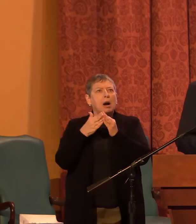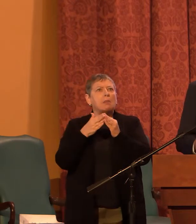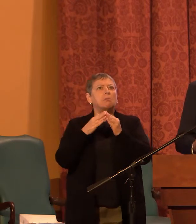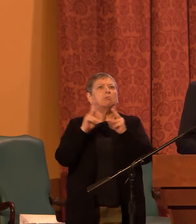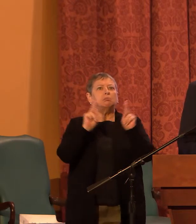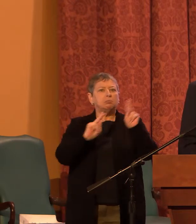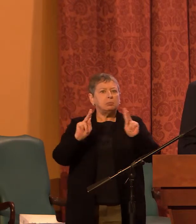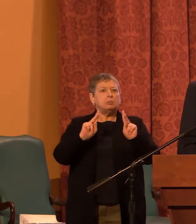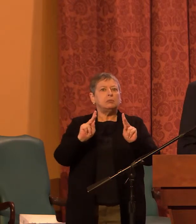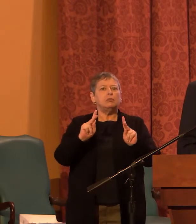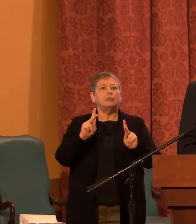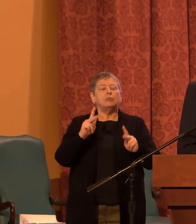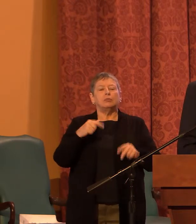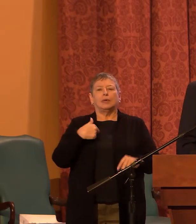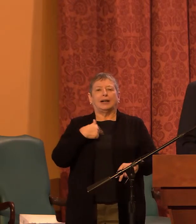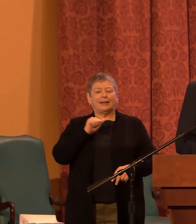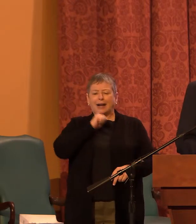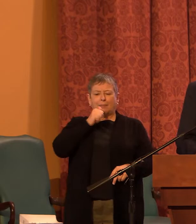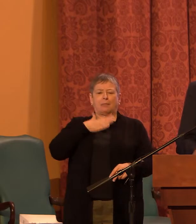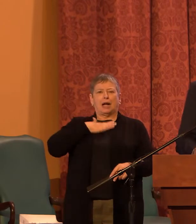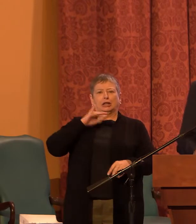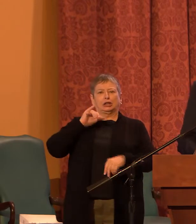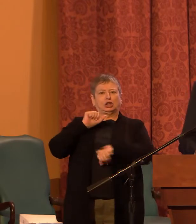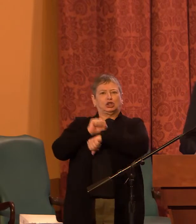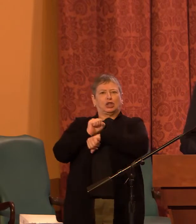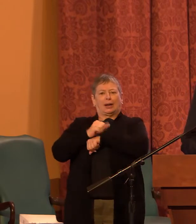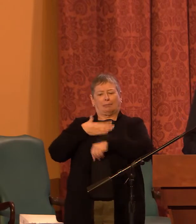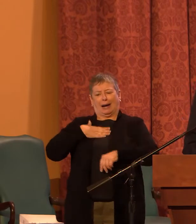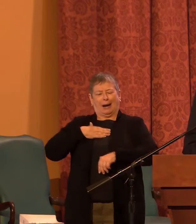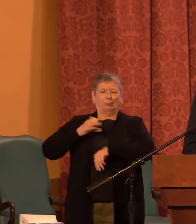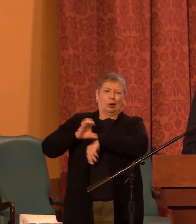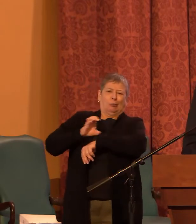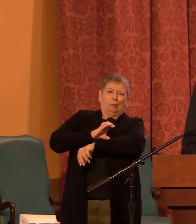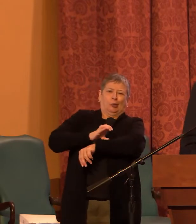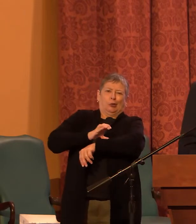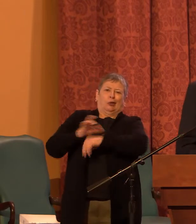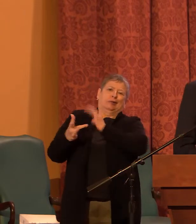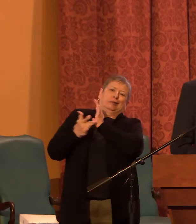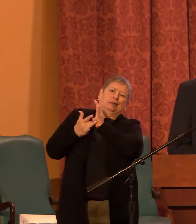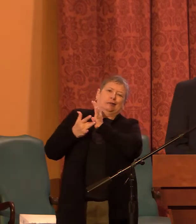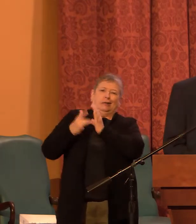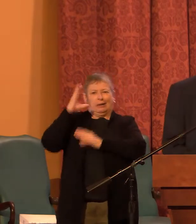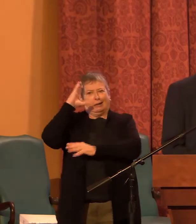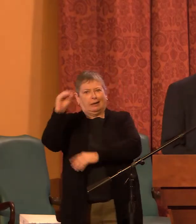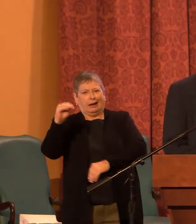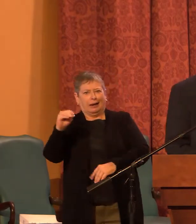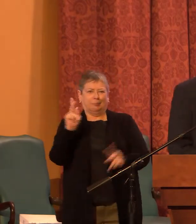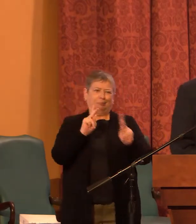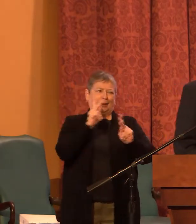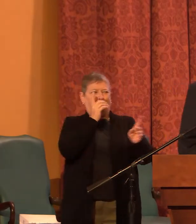That's not my job. I'm an IT guy, the guy everybody loves to hate. Everybody hates IT.